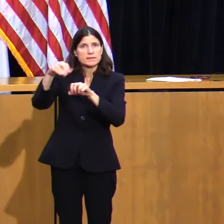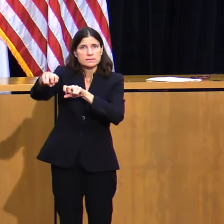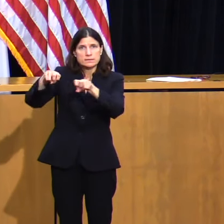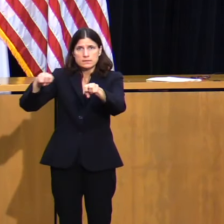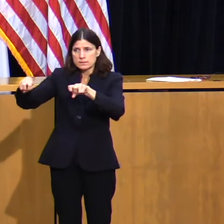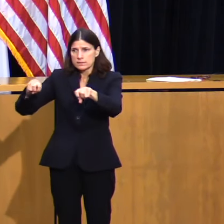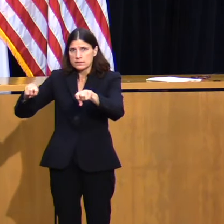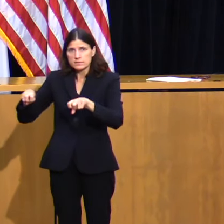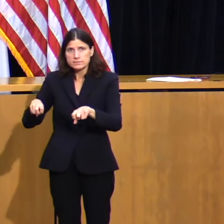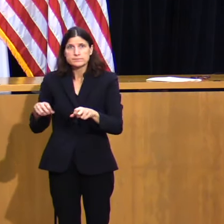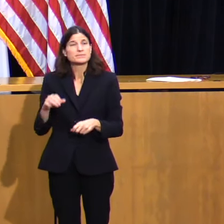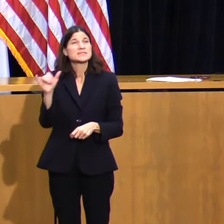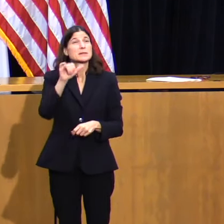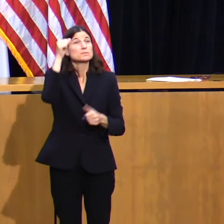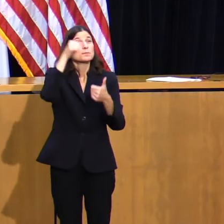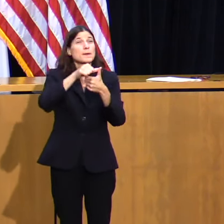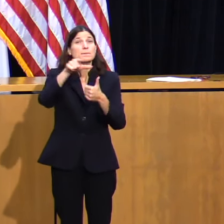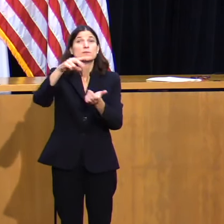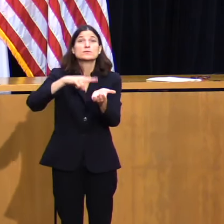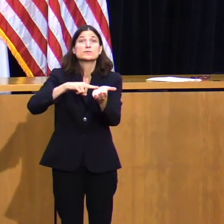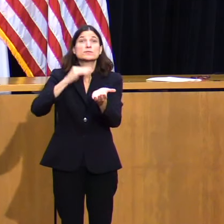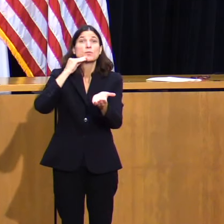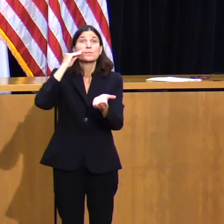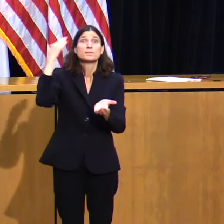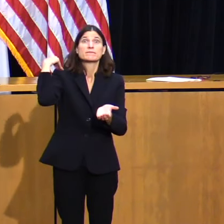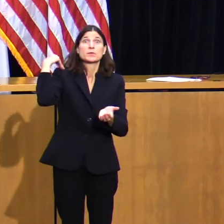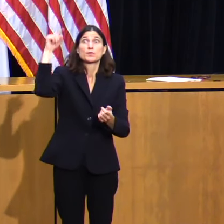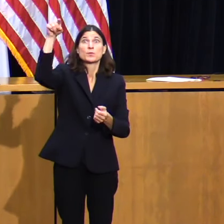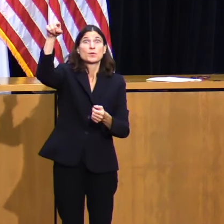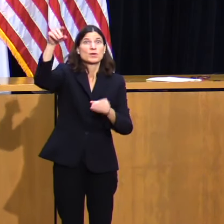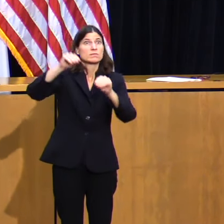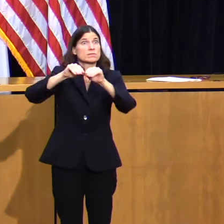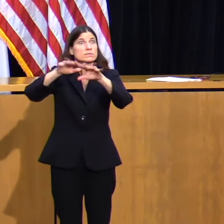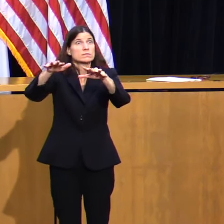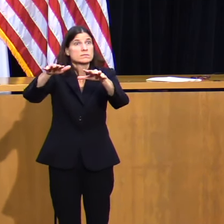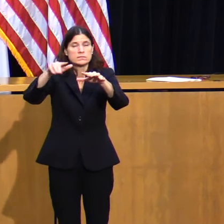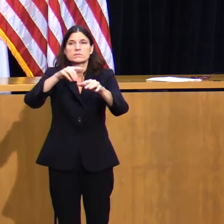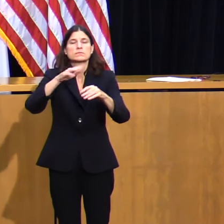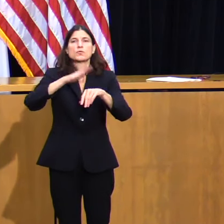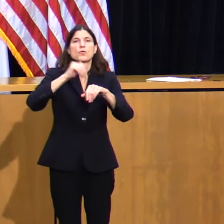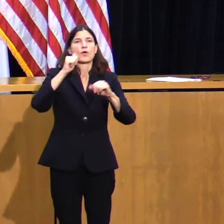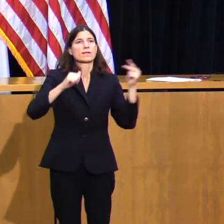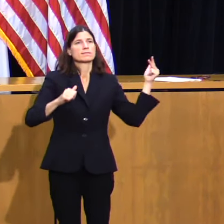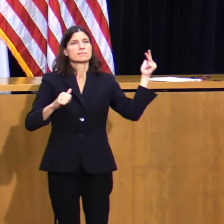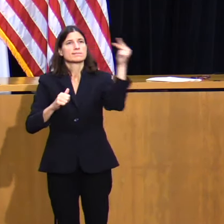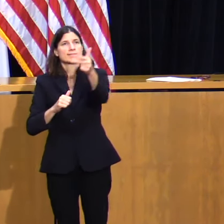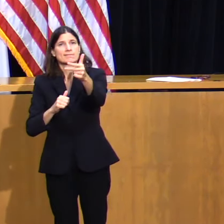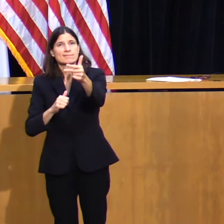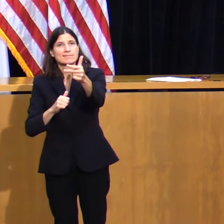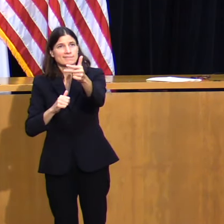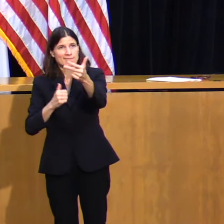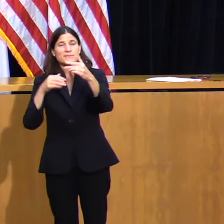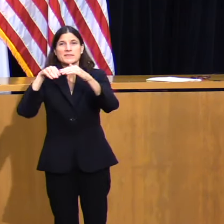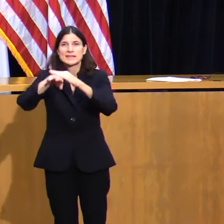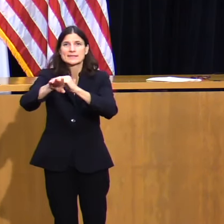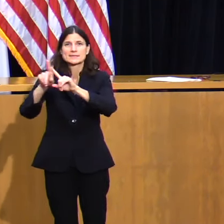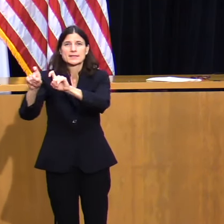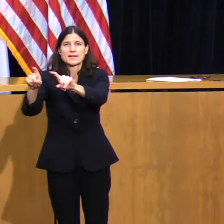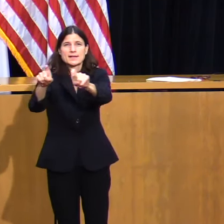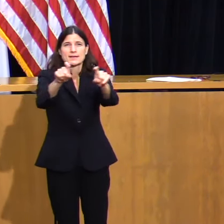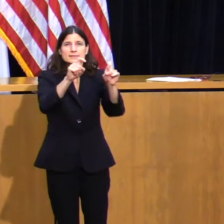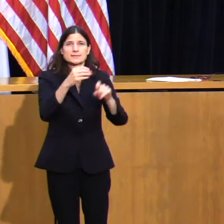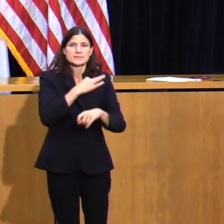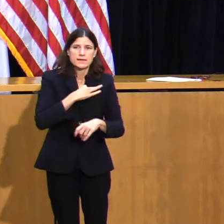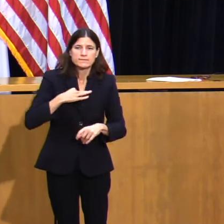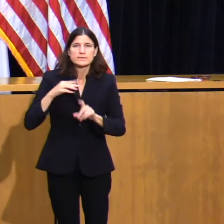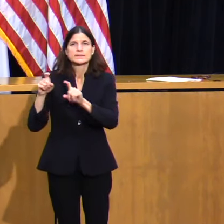obviously everybody who has a runny nose, right, we're not going to come out. So there has to be some parameters involved, which is why DESE and the Department of Public Health will put